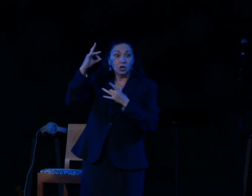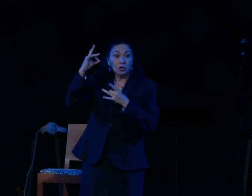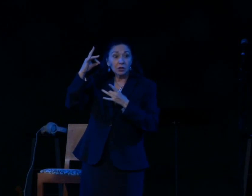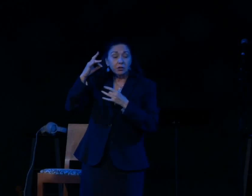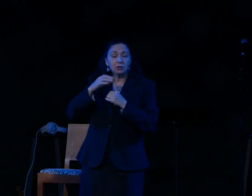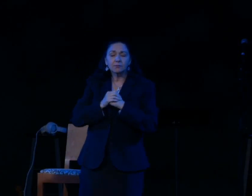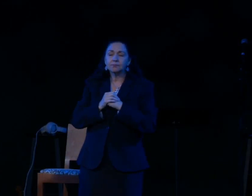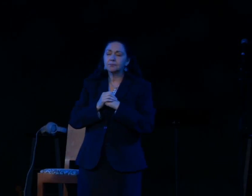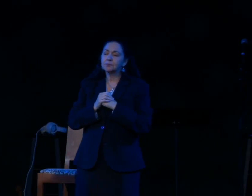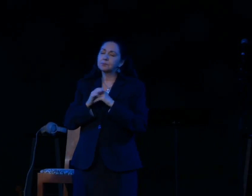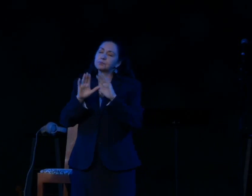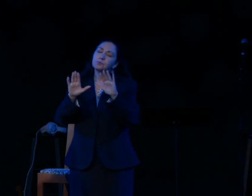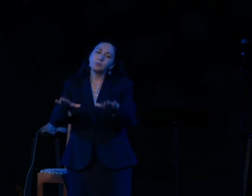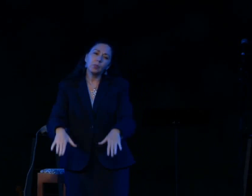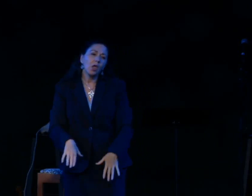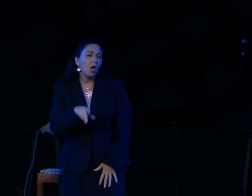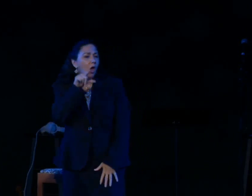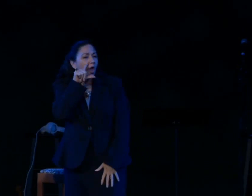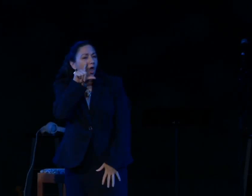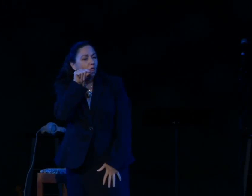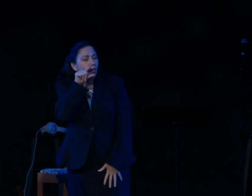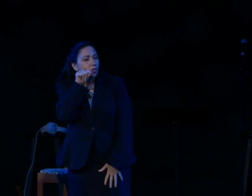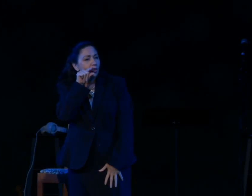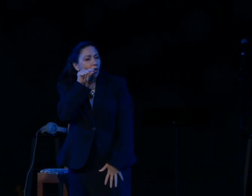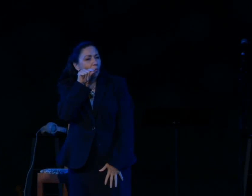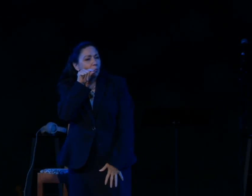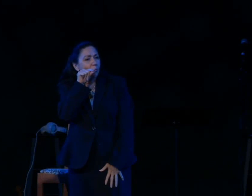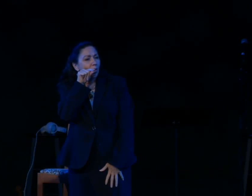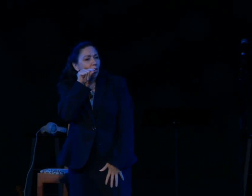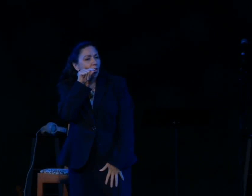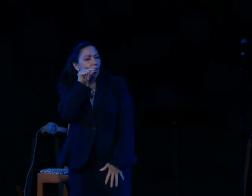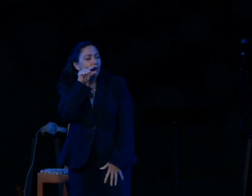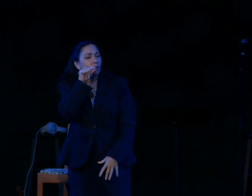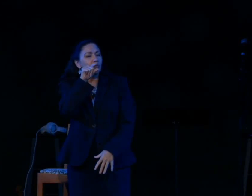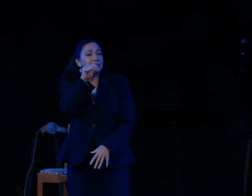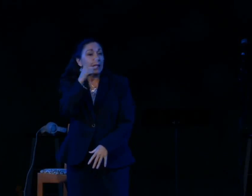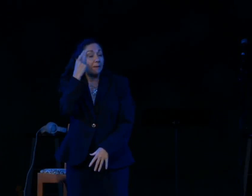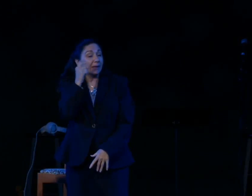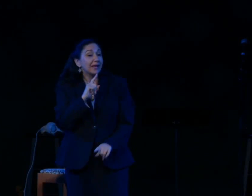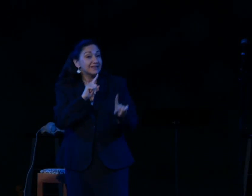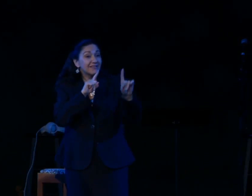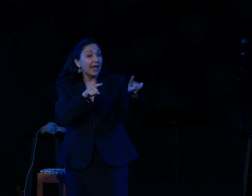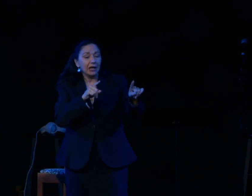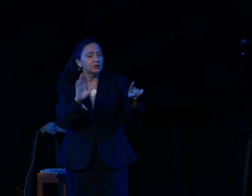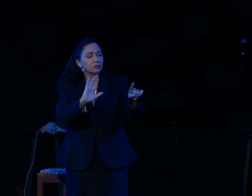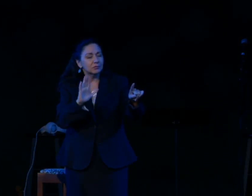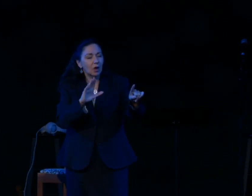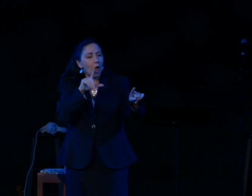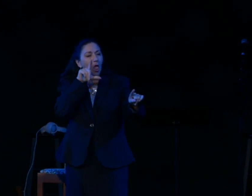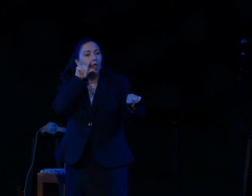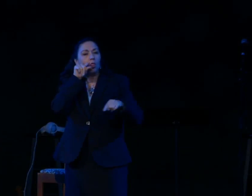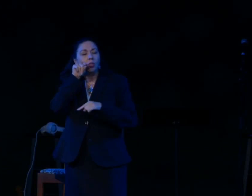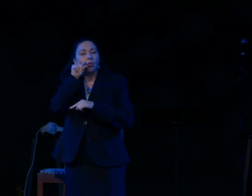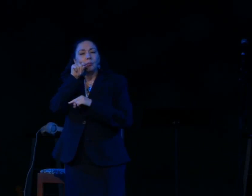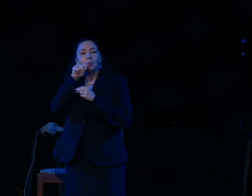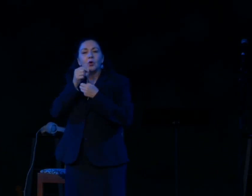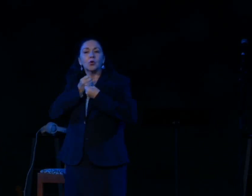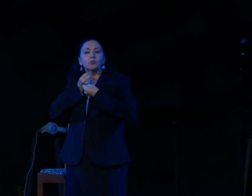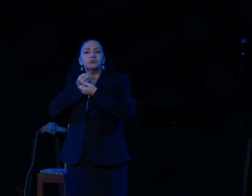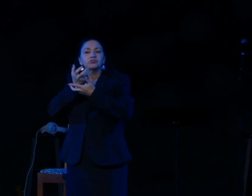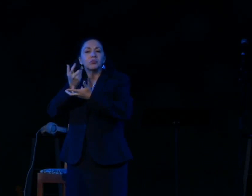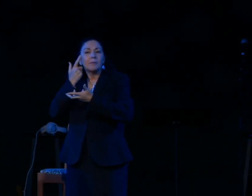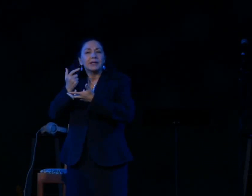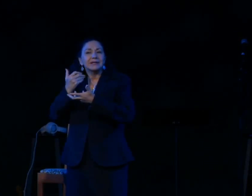A bird doesn't sing because it has an answer. A bird sings because it has a song. And it was a